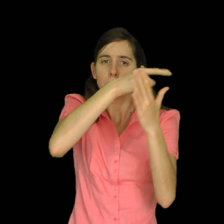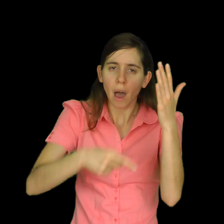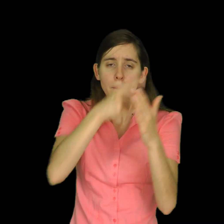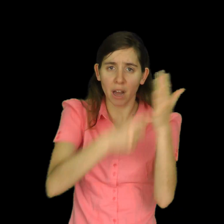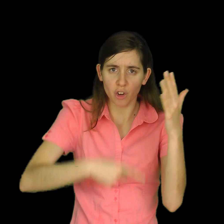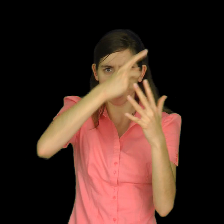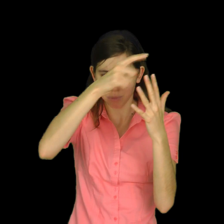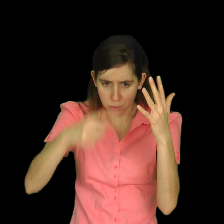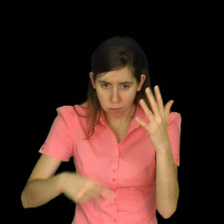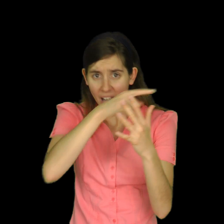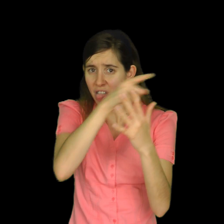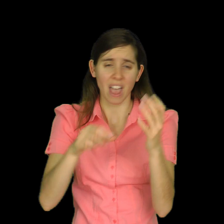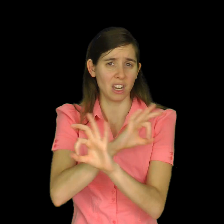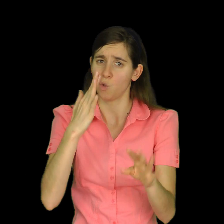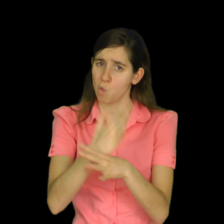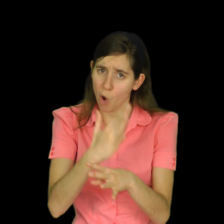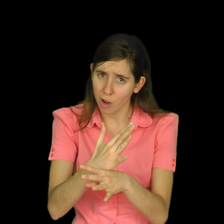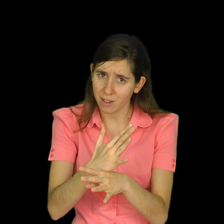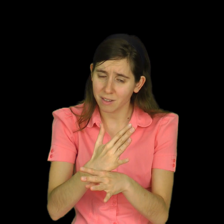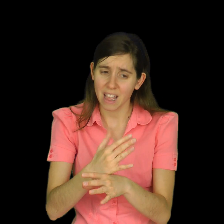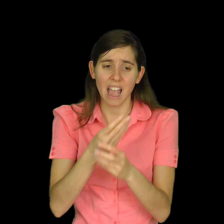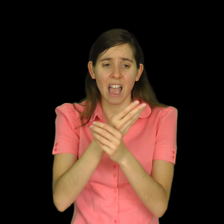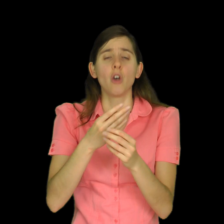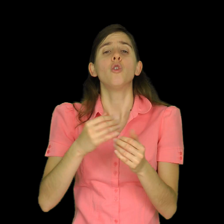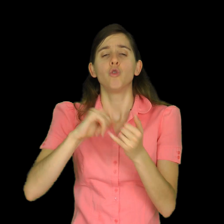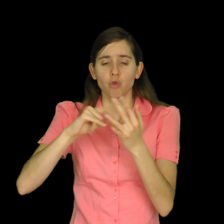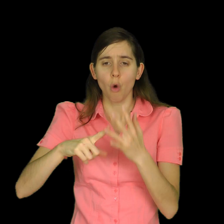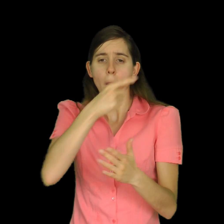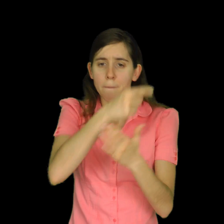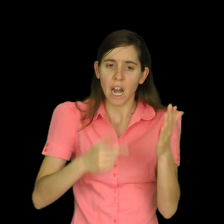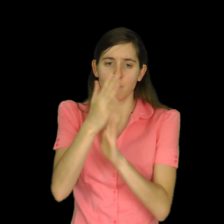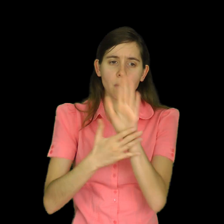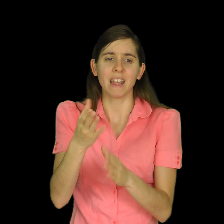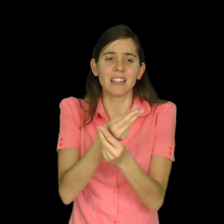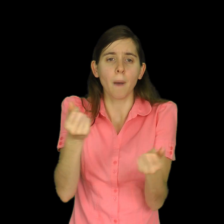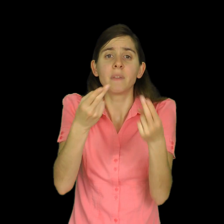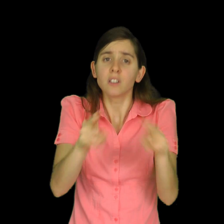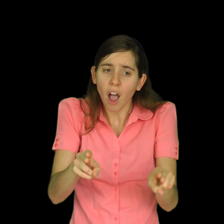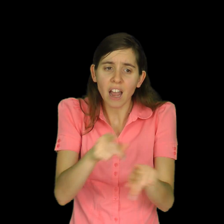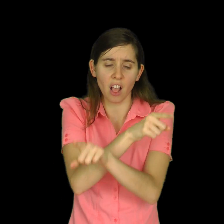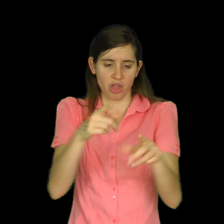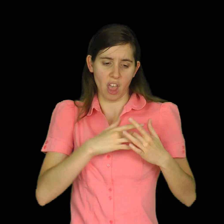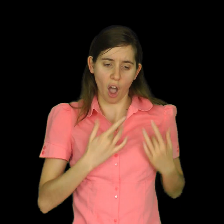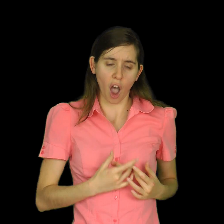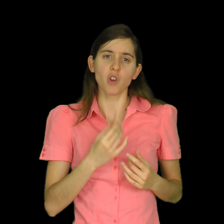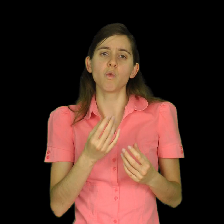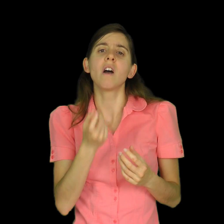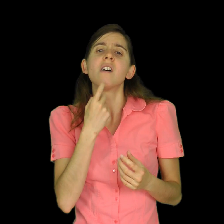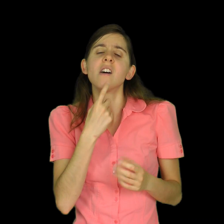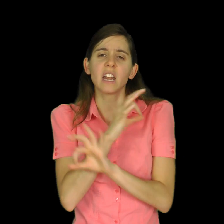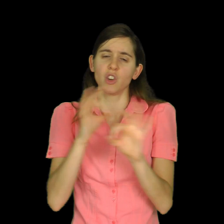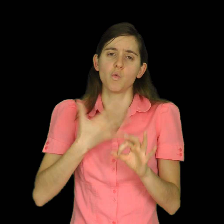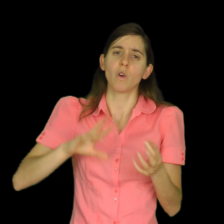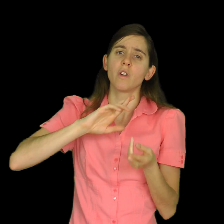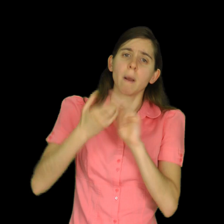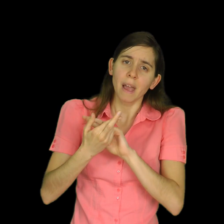desperate times called for desperate measures. Some lost their lives, the hard-hearted who simply wouldn't repent. But then the people turned back to